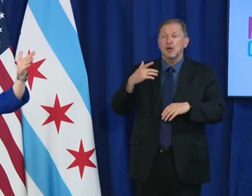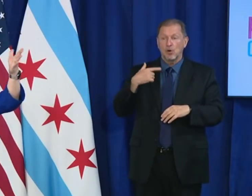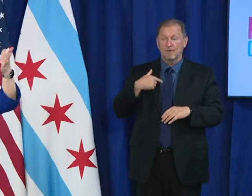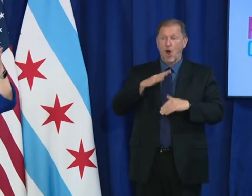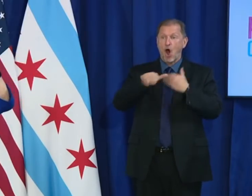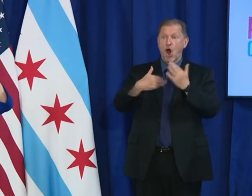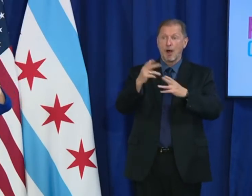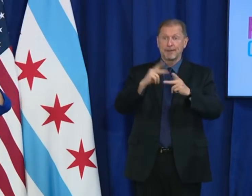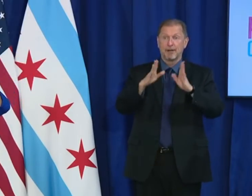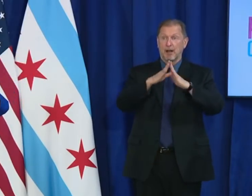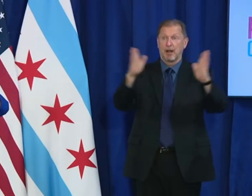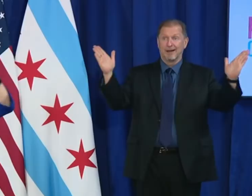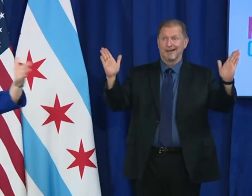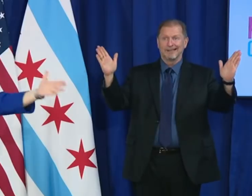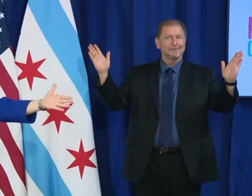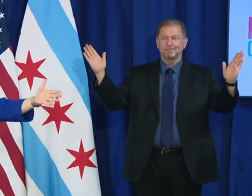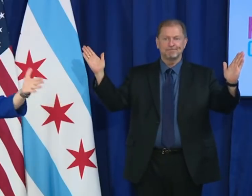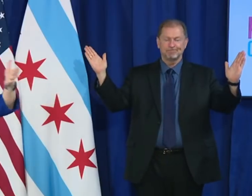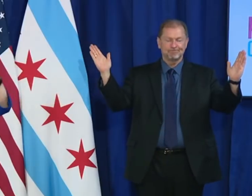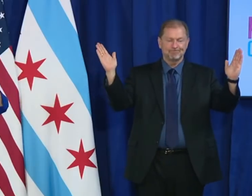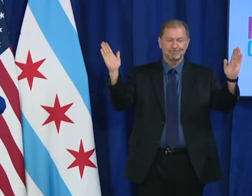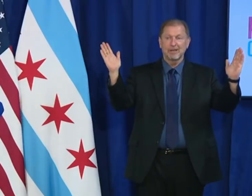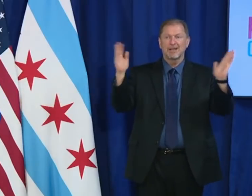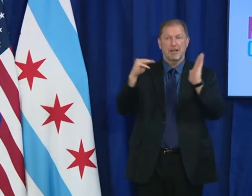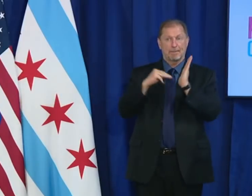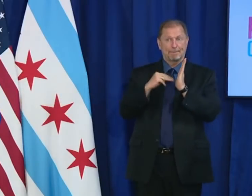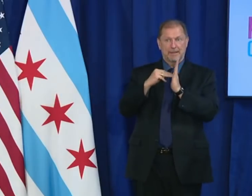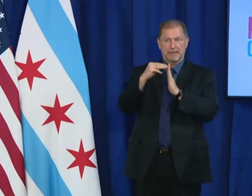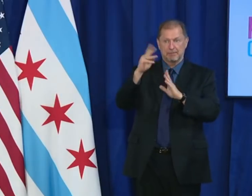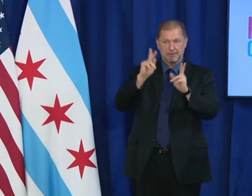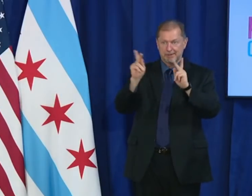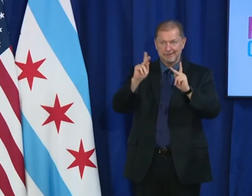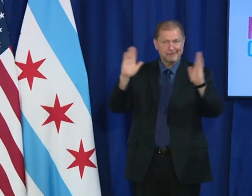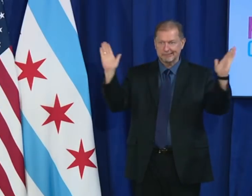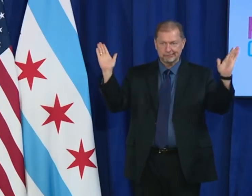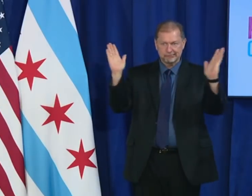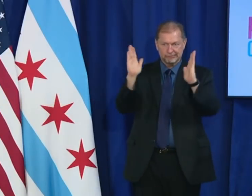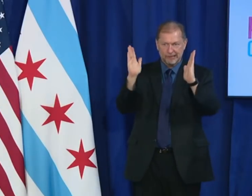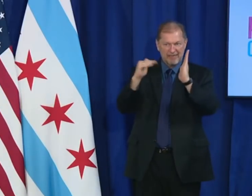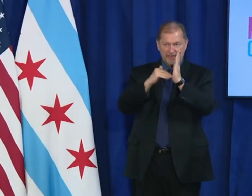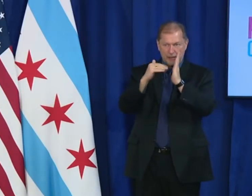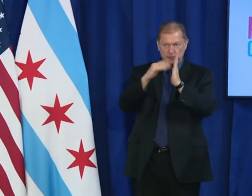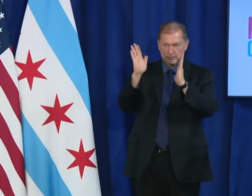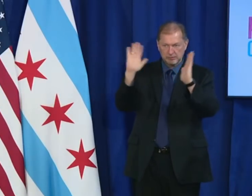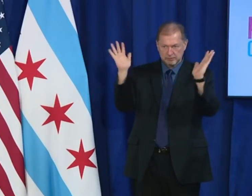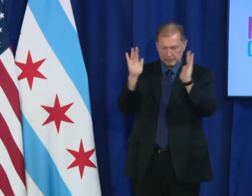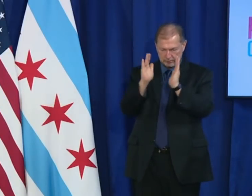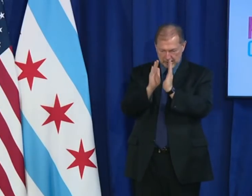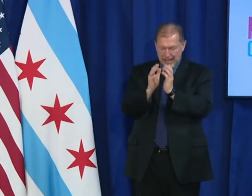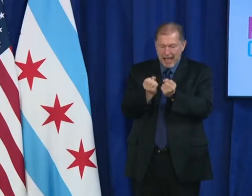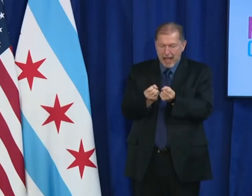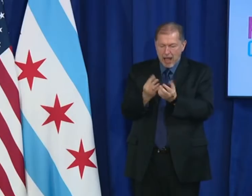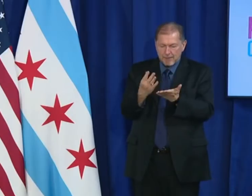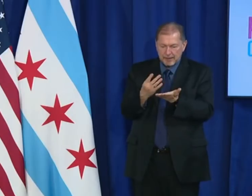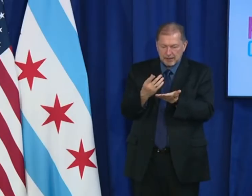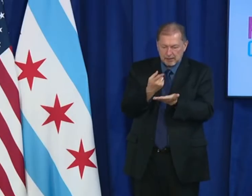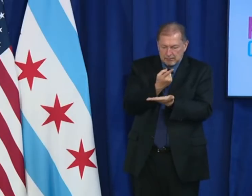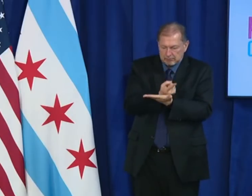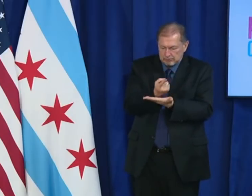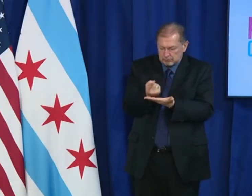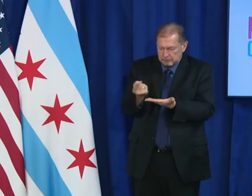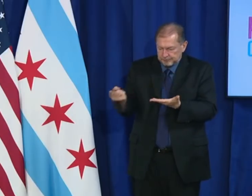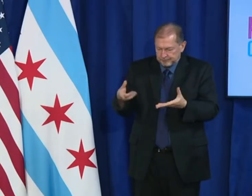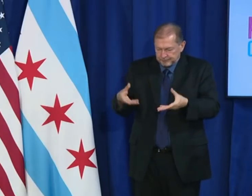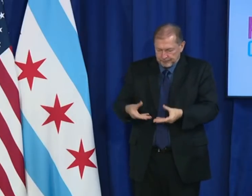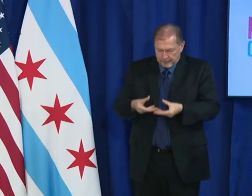high level to not millions and not thousands, but really thinking about the number of doses that come in a package.